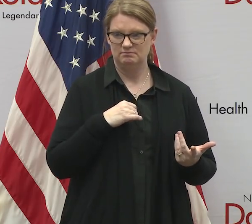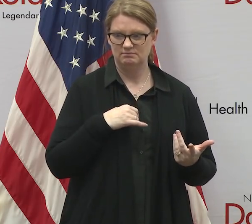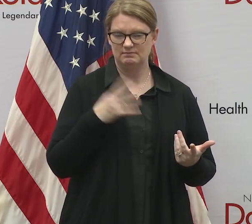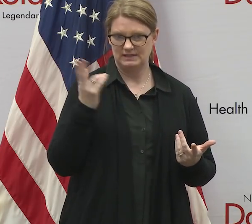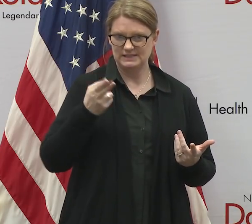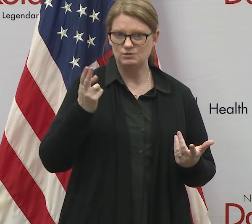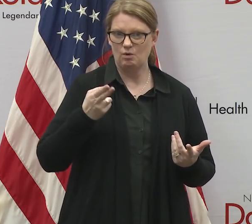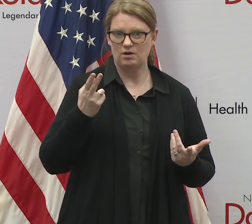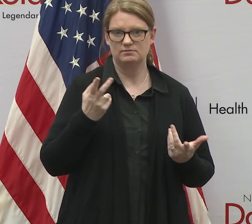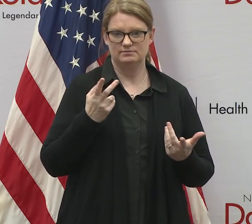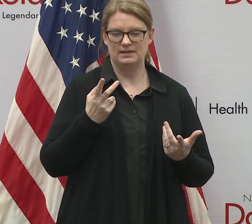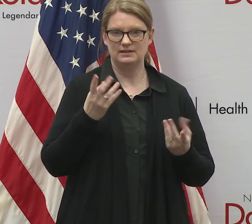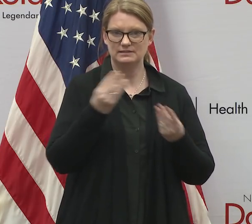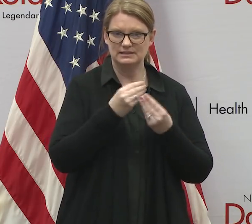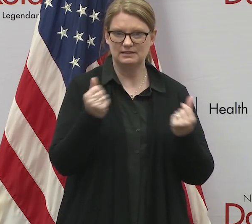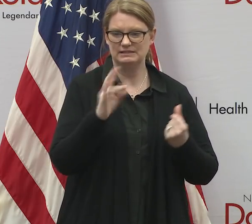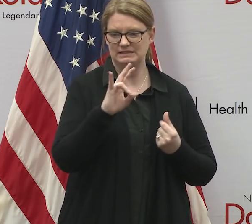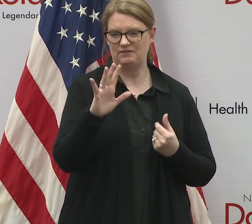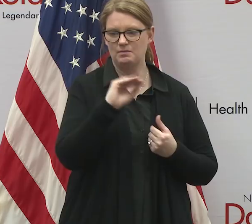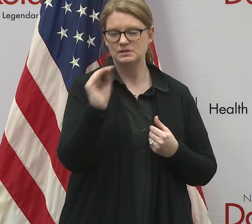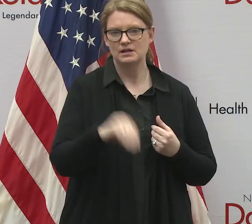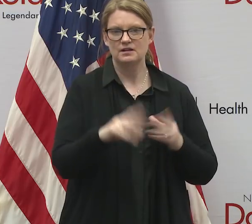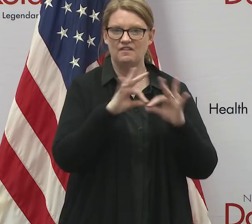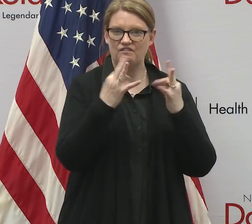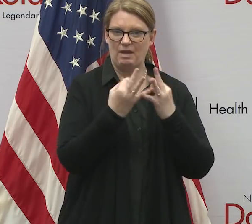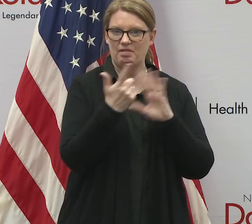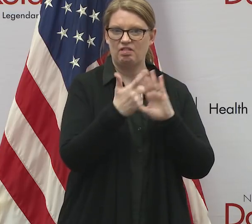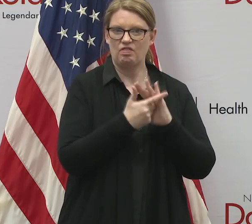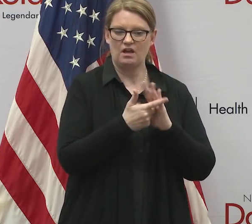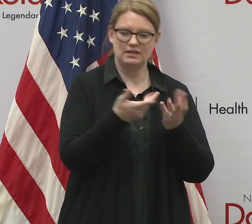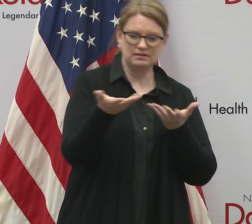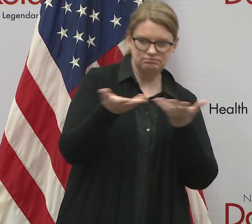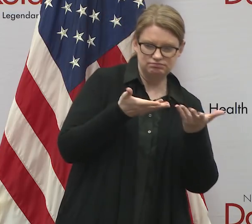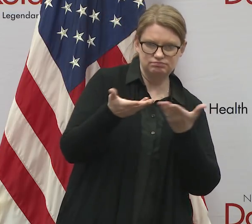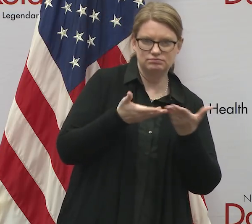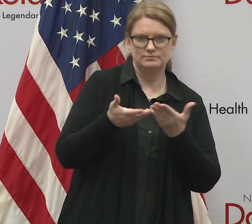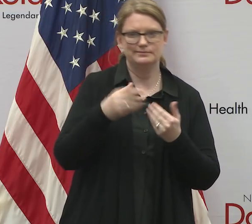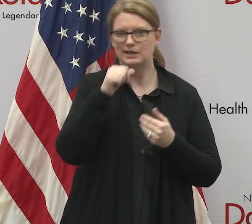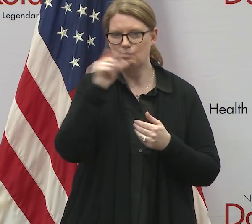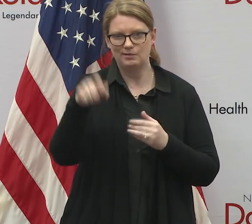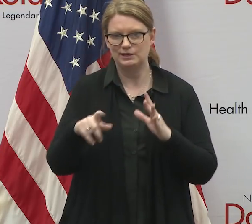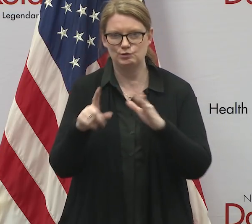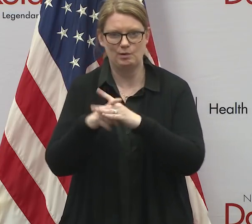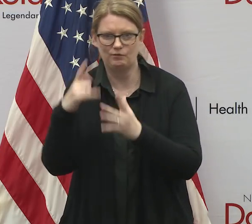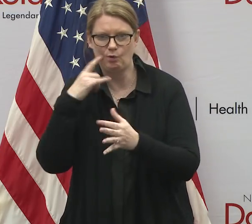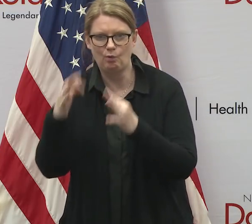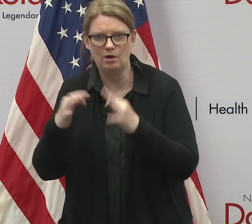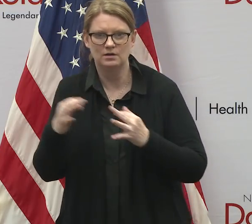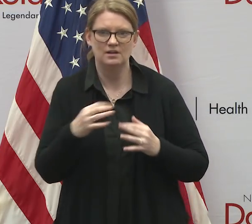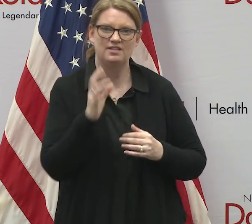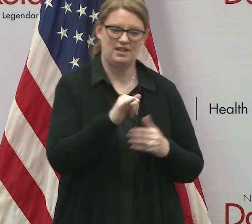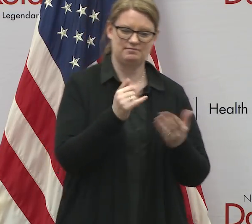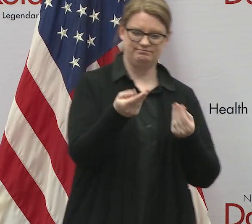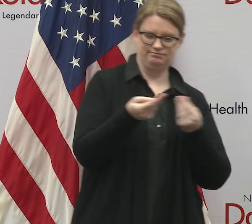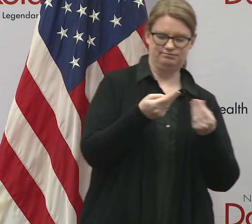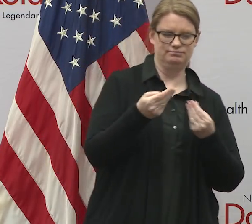areas. We have more cases than South Dakota in terms of positive tests, but we also have